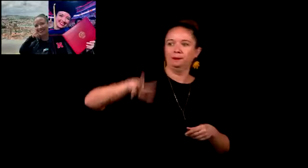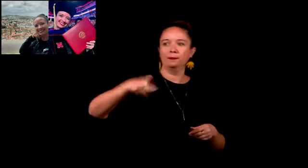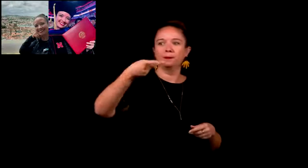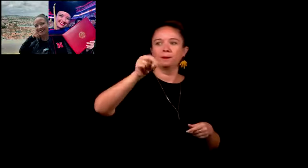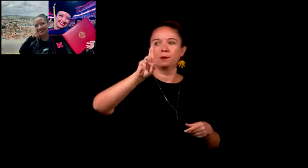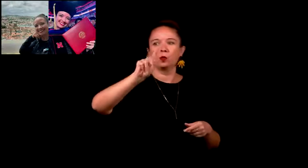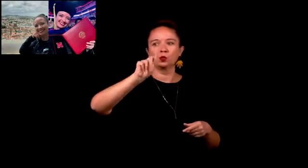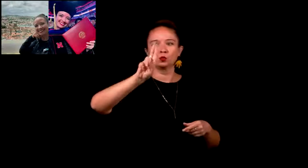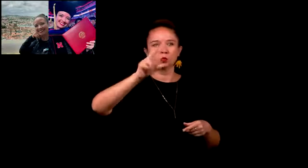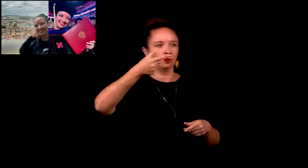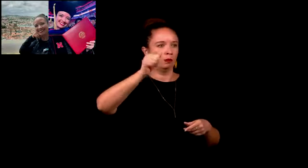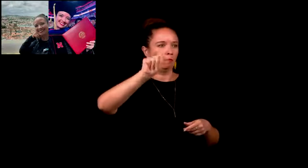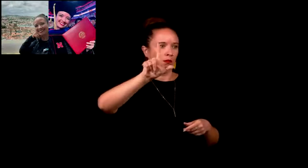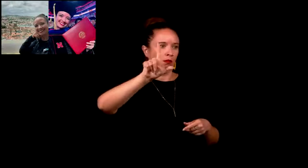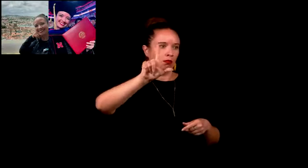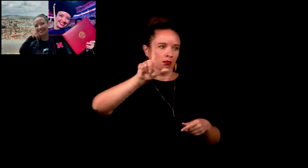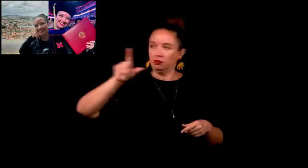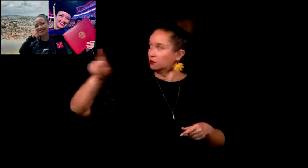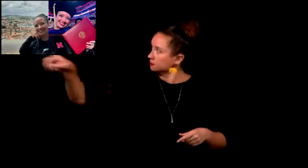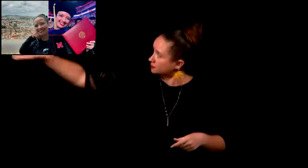is some of my pictures here.